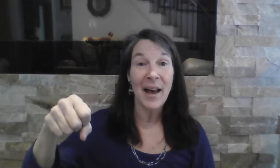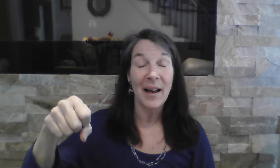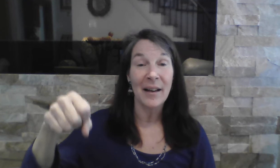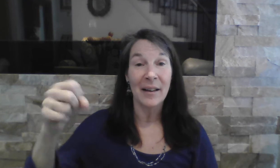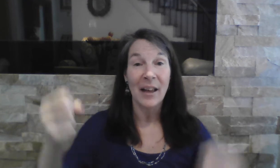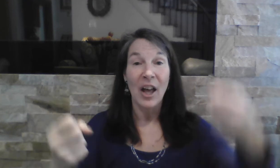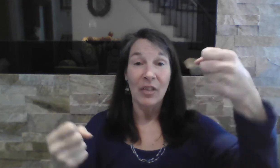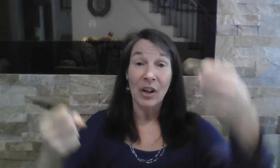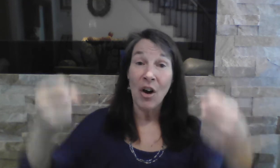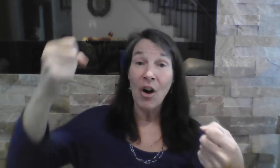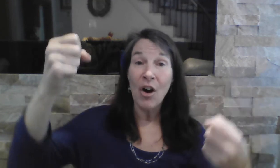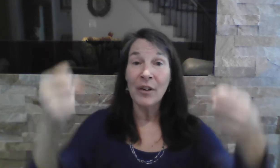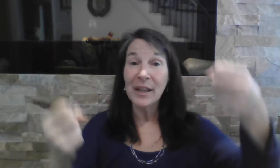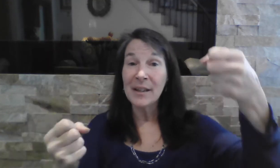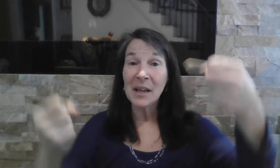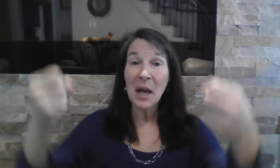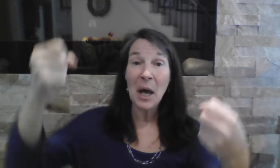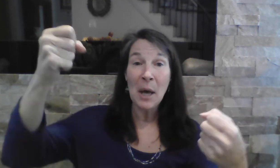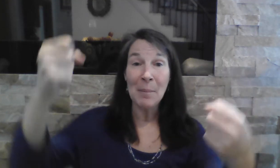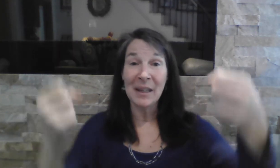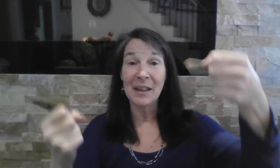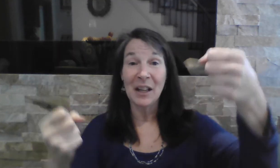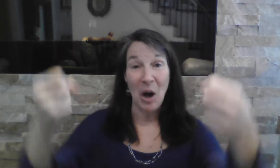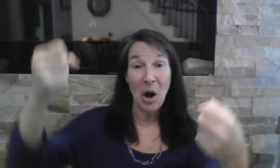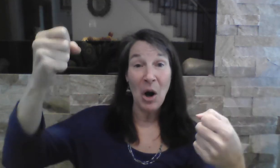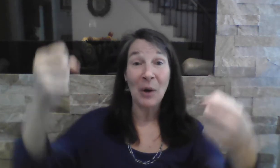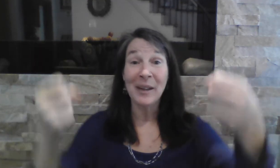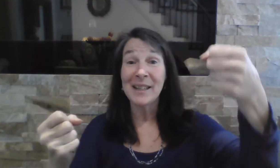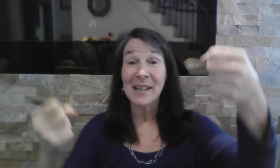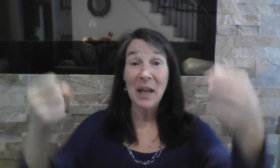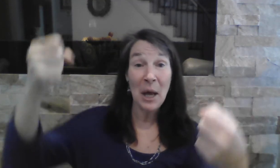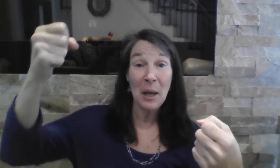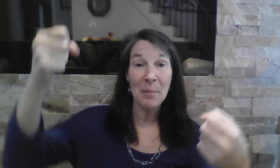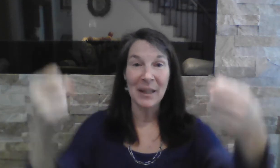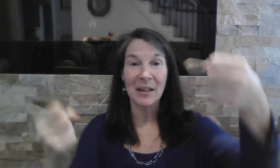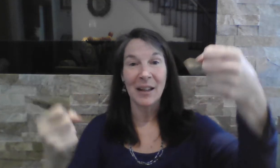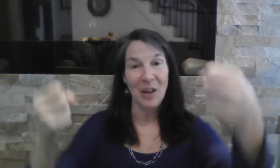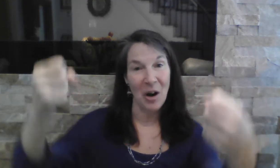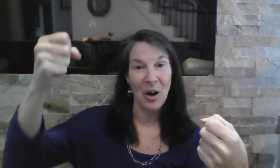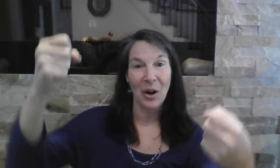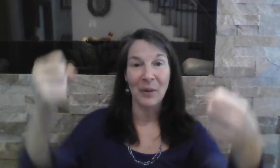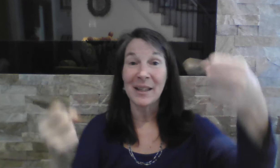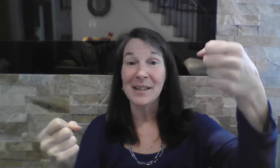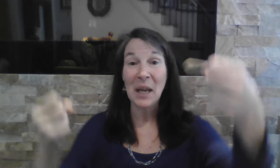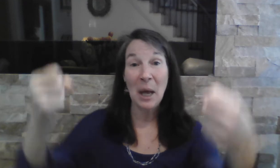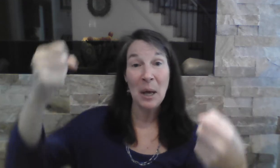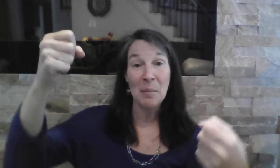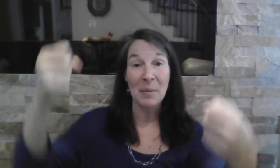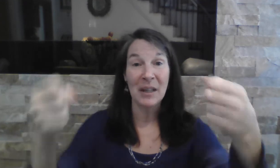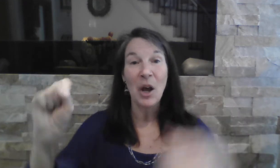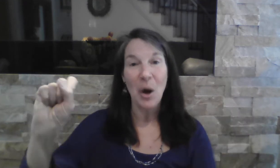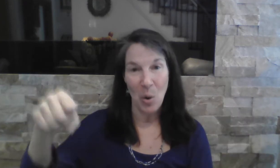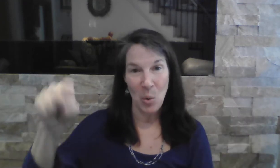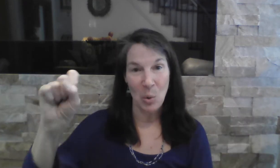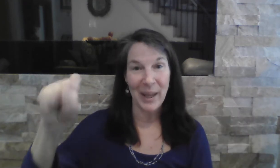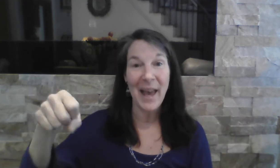The car is a coming. The car is a coming. Oh yeah.